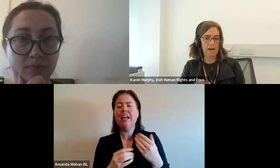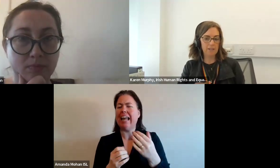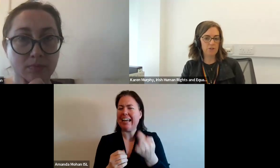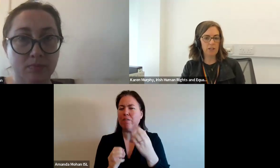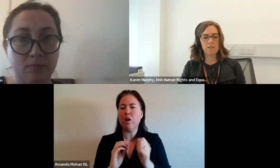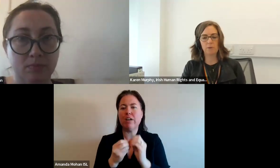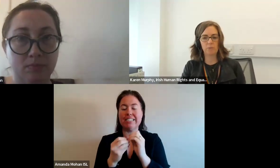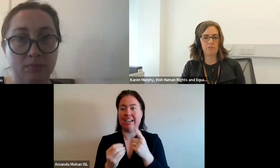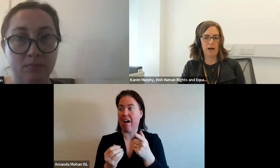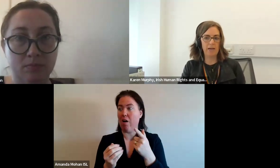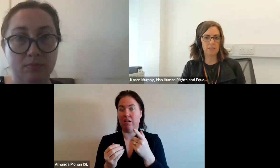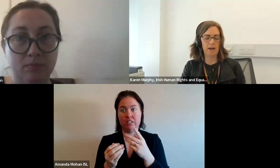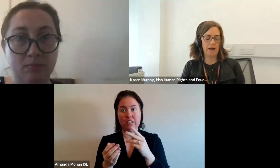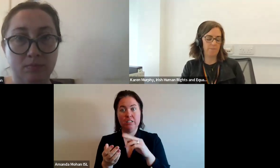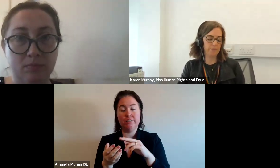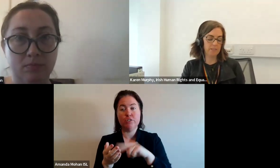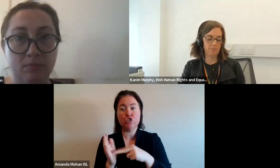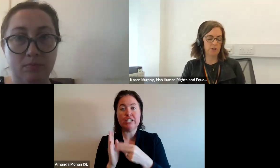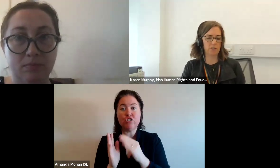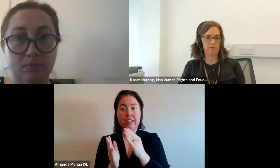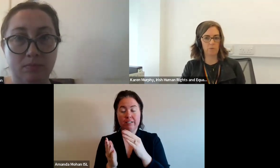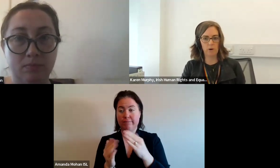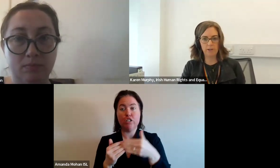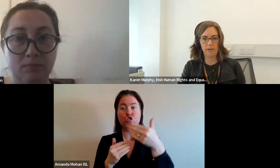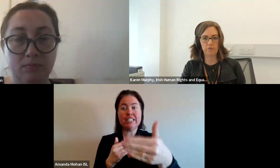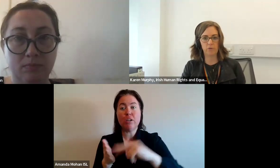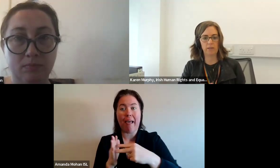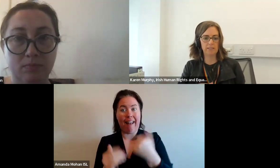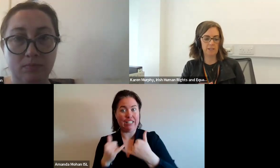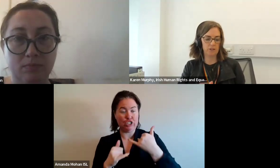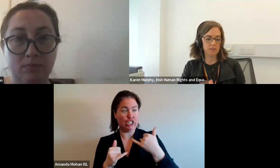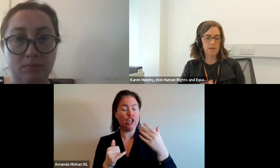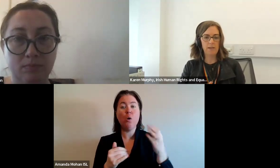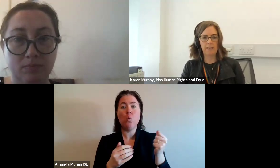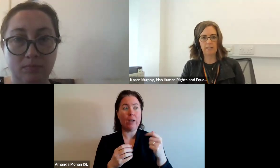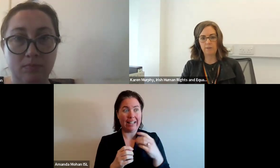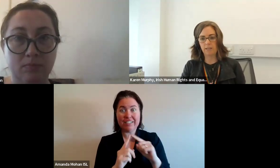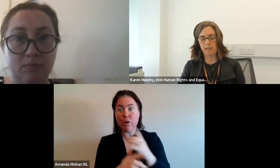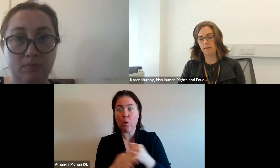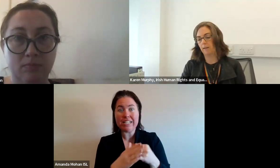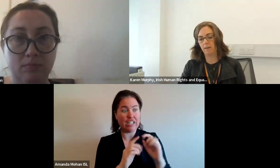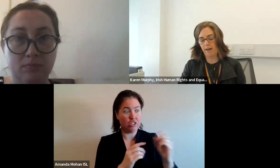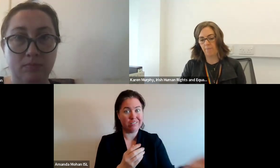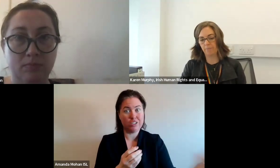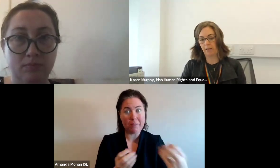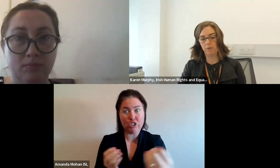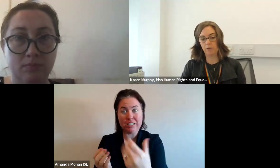plan last year. So we would have had submissions from a wide range of organisations,